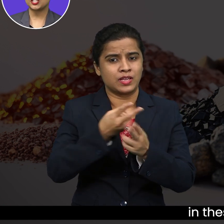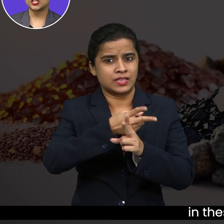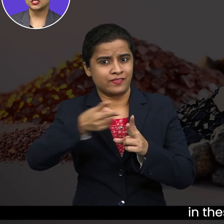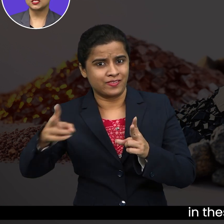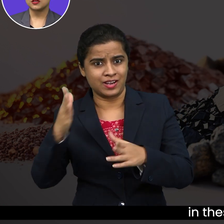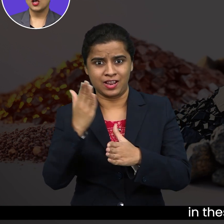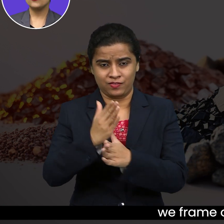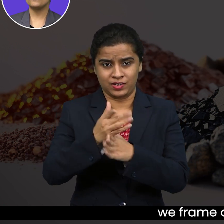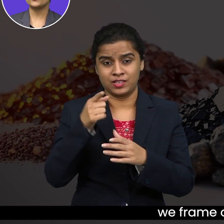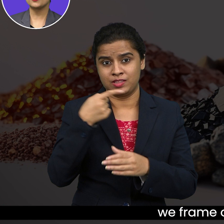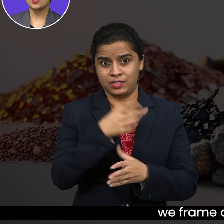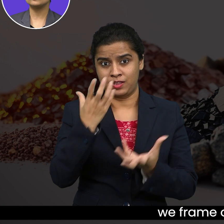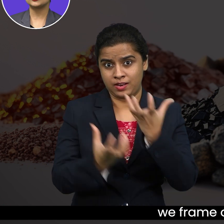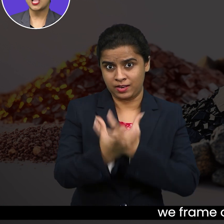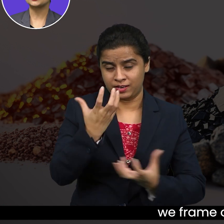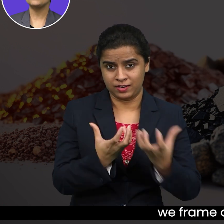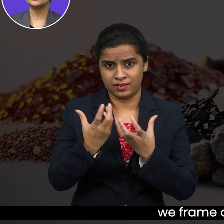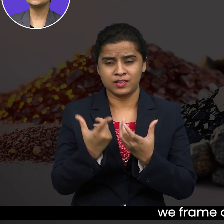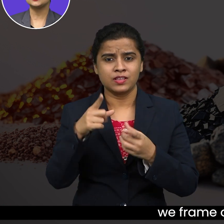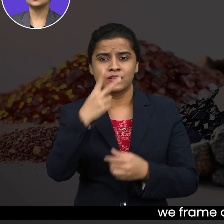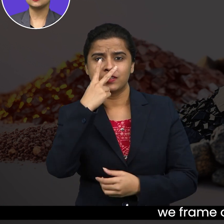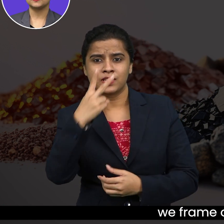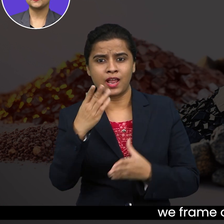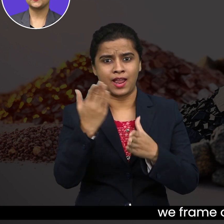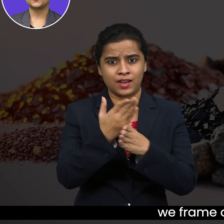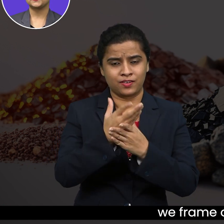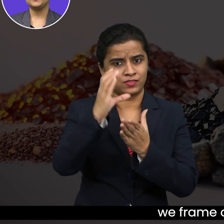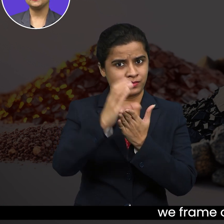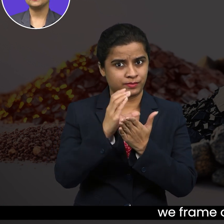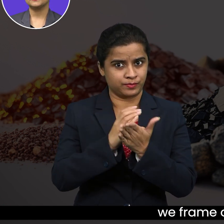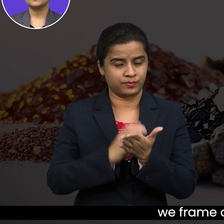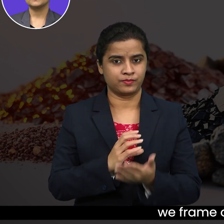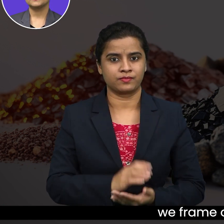these reactions, we frame out activity series.